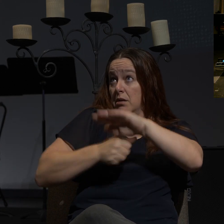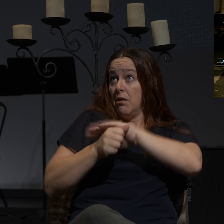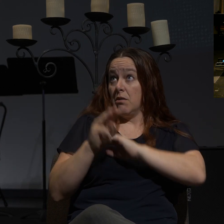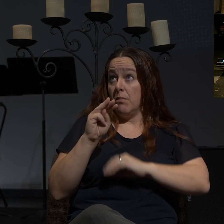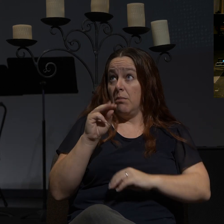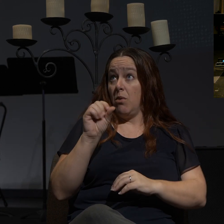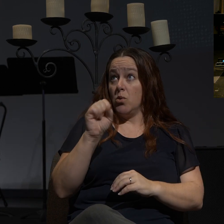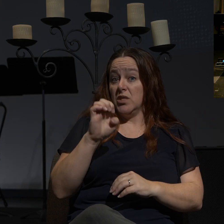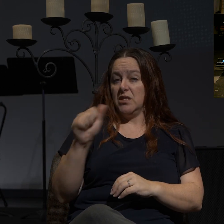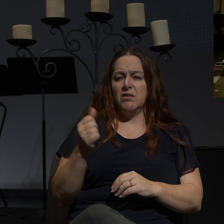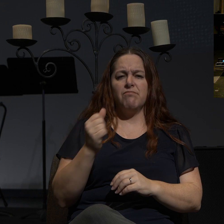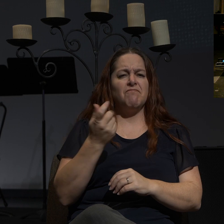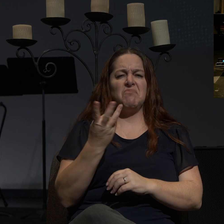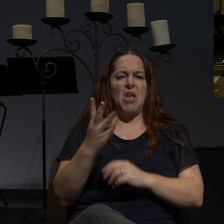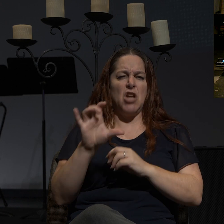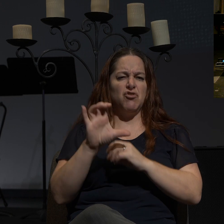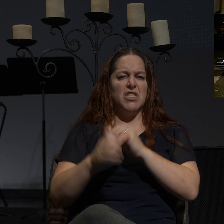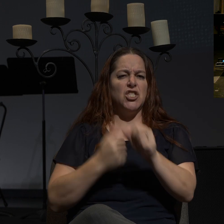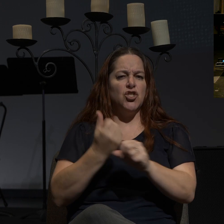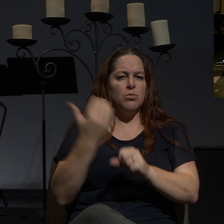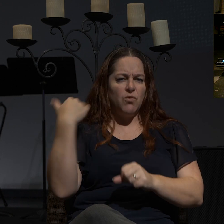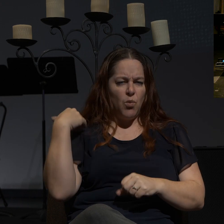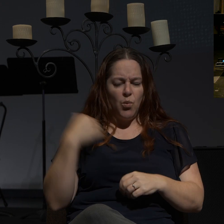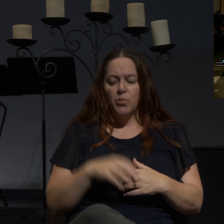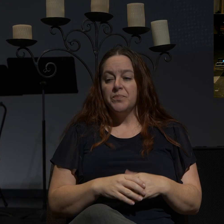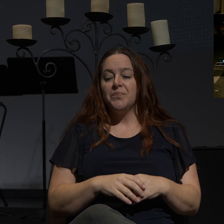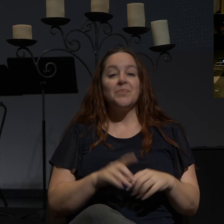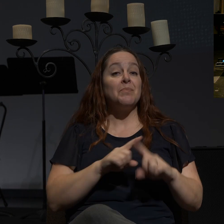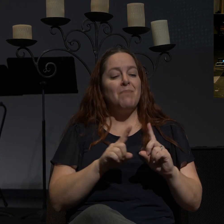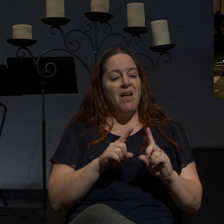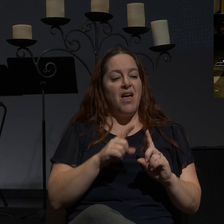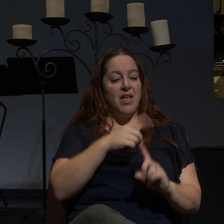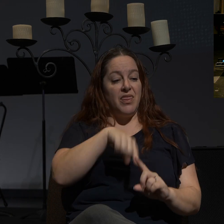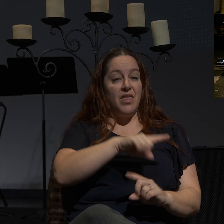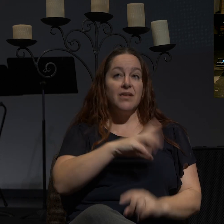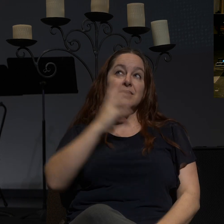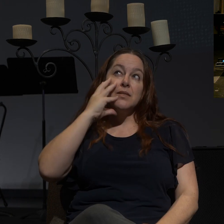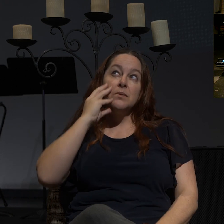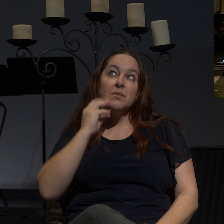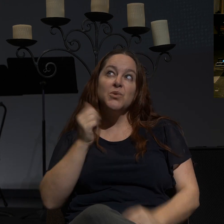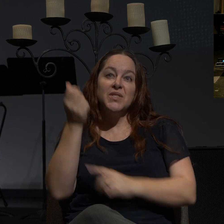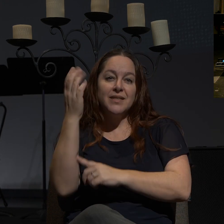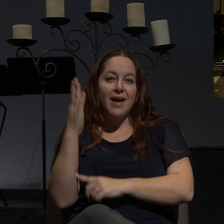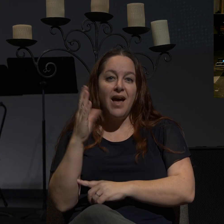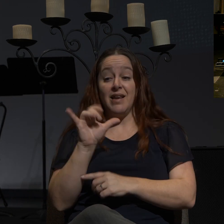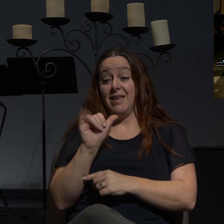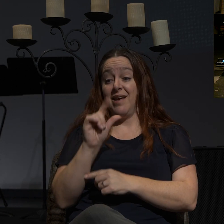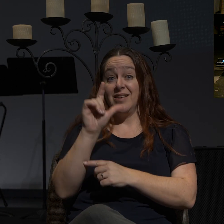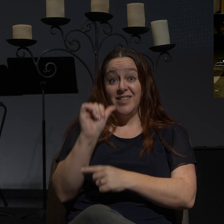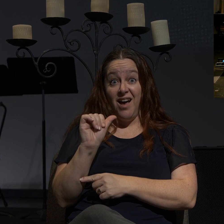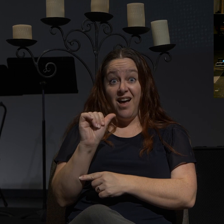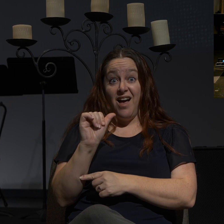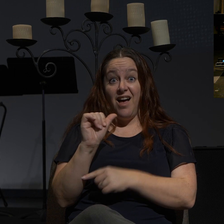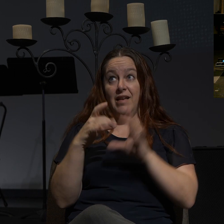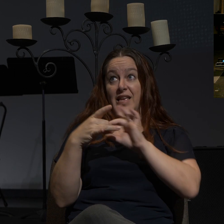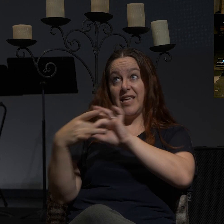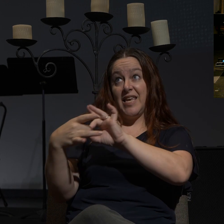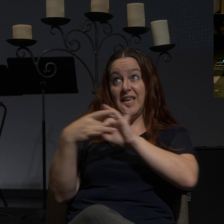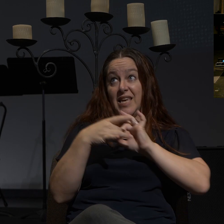Moses hundreds of years before." But they weren't experiencing God. They were not